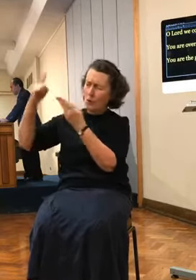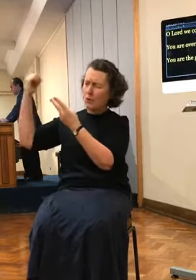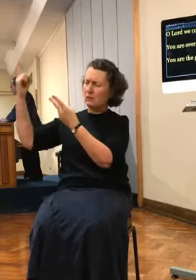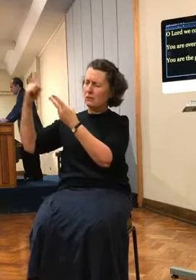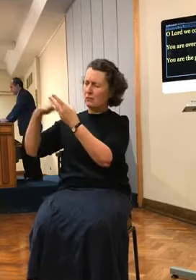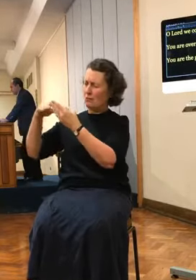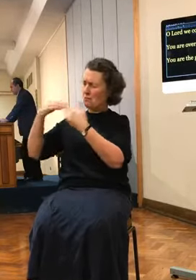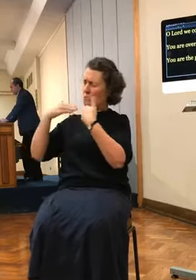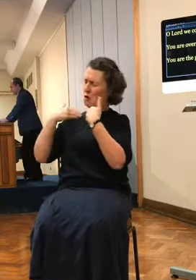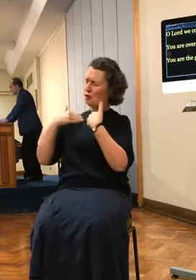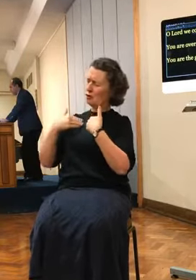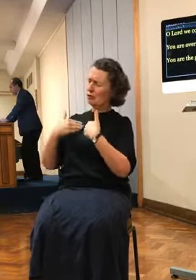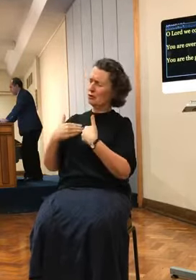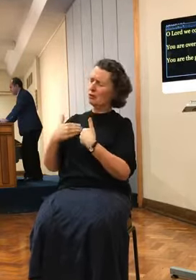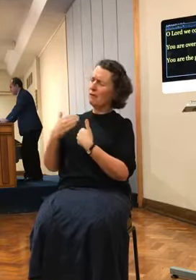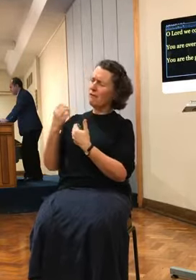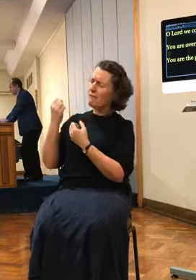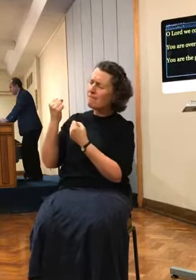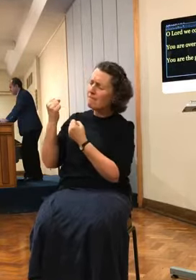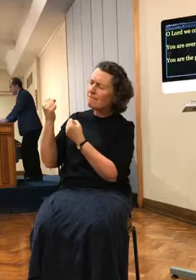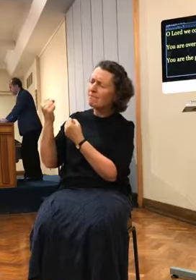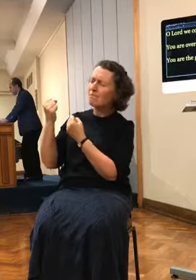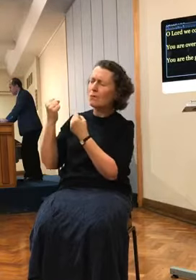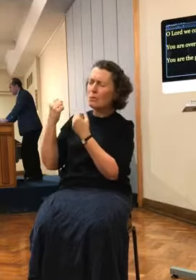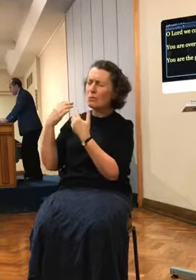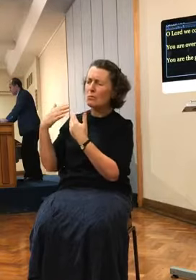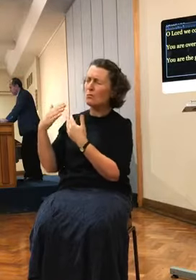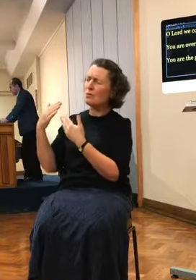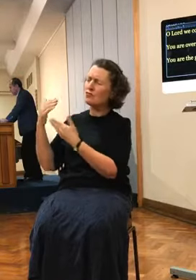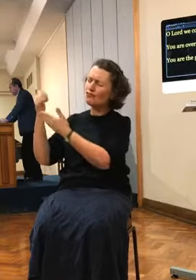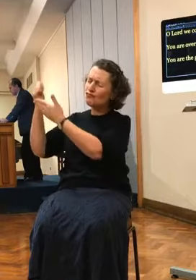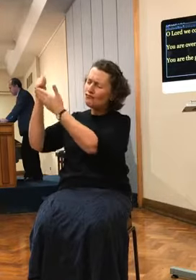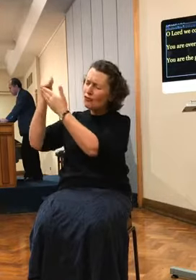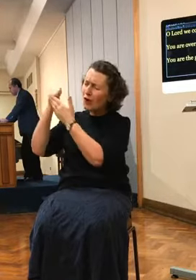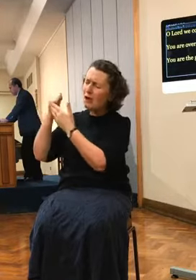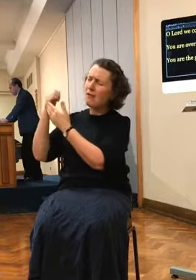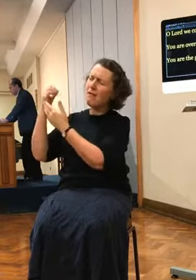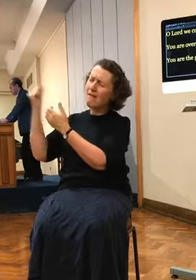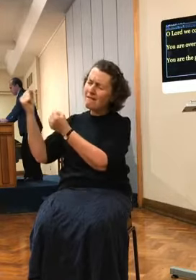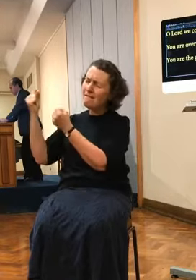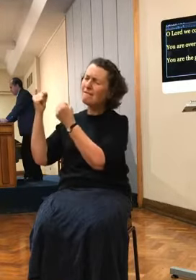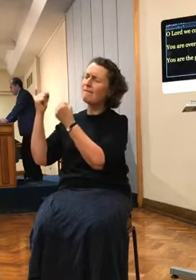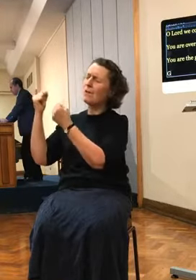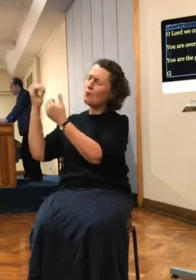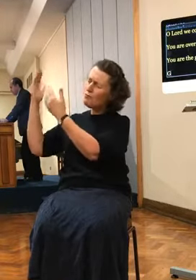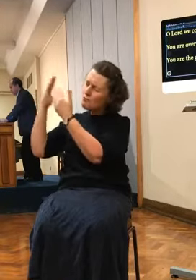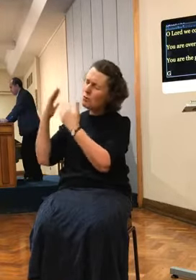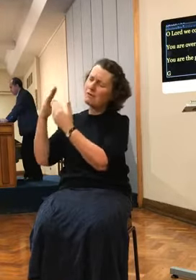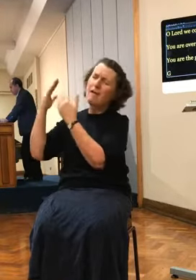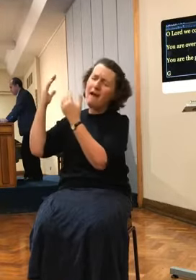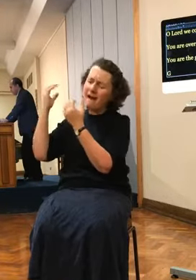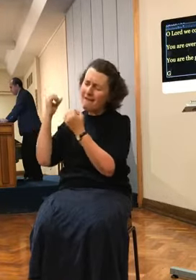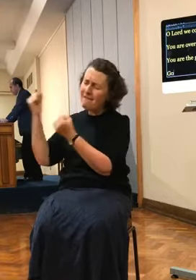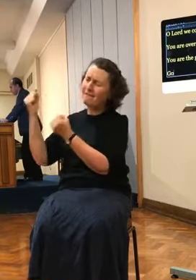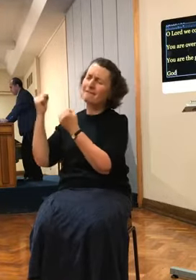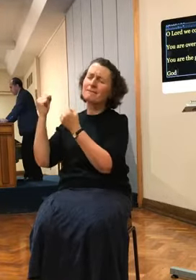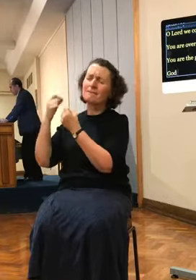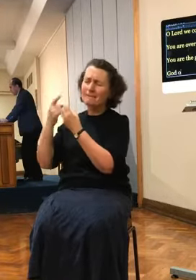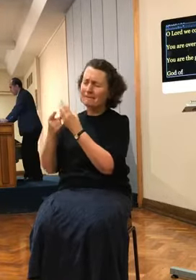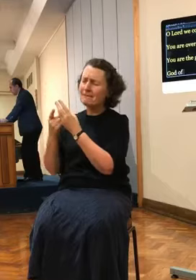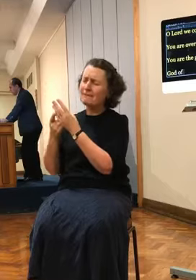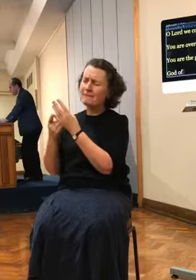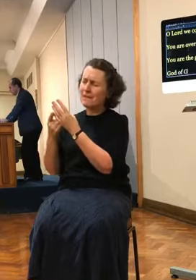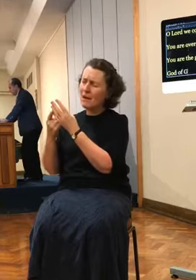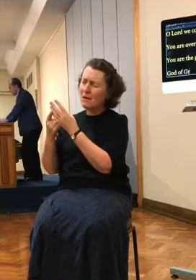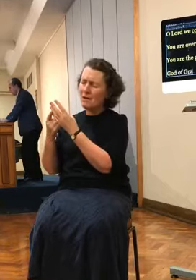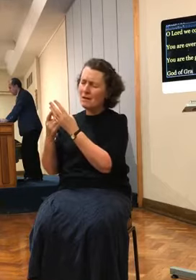art the gracious God, the merciful God, the one who has